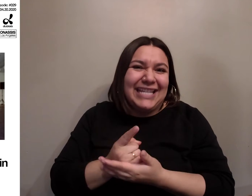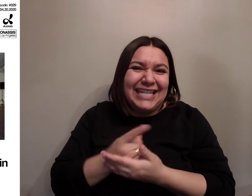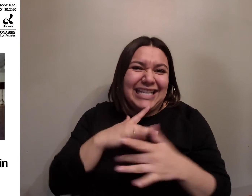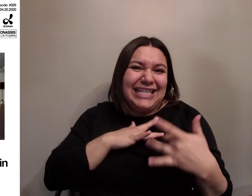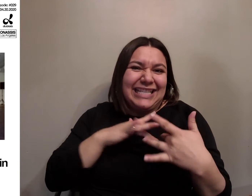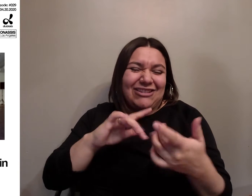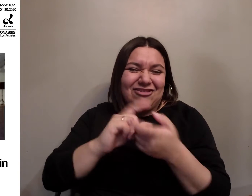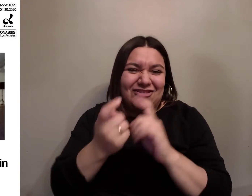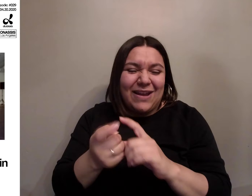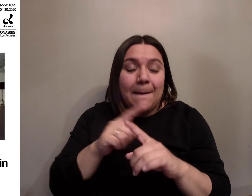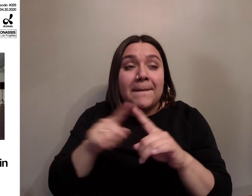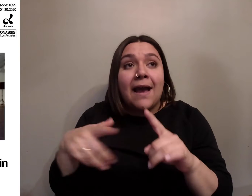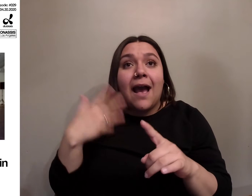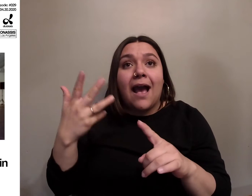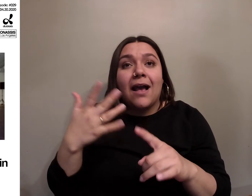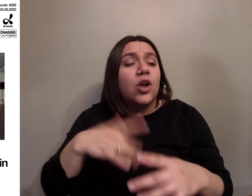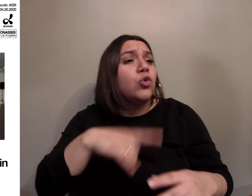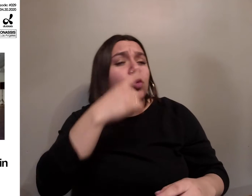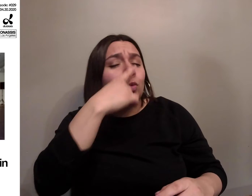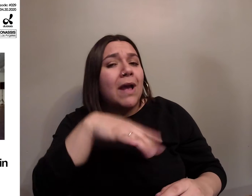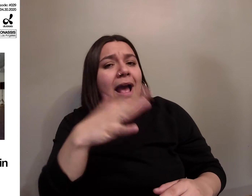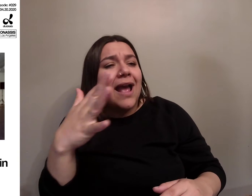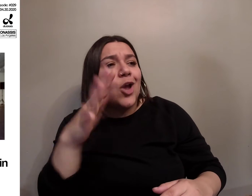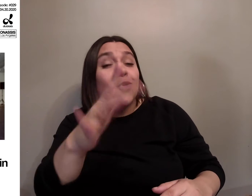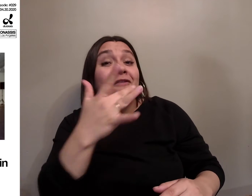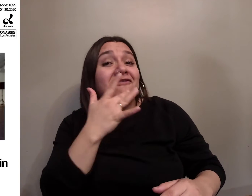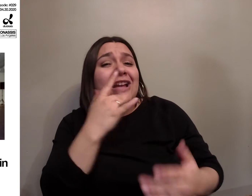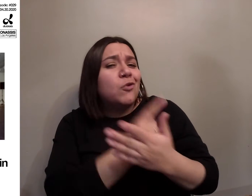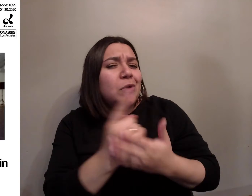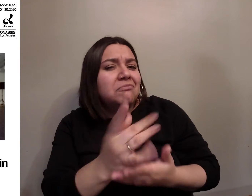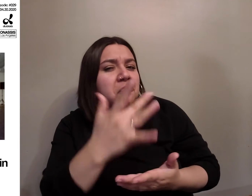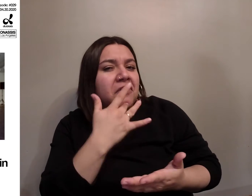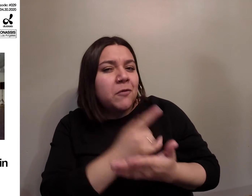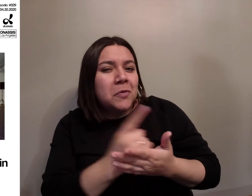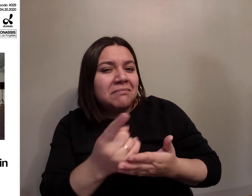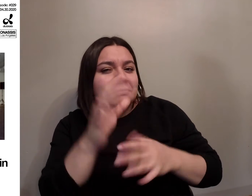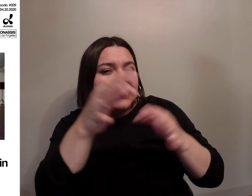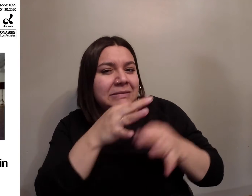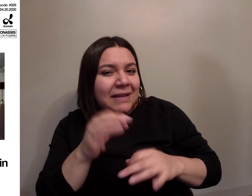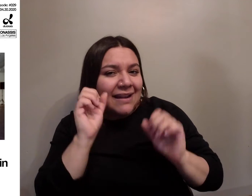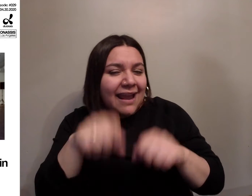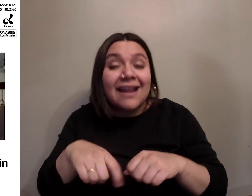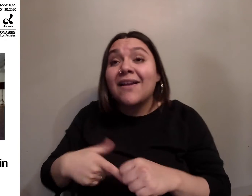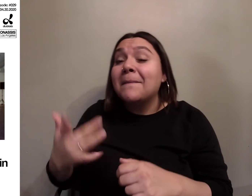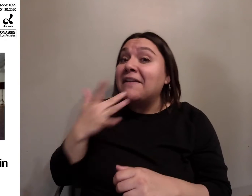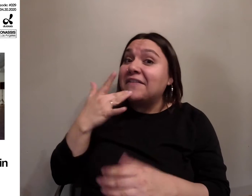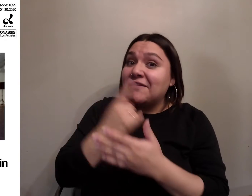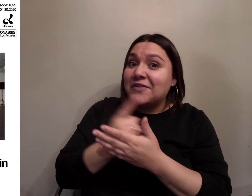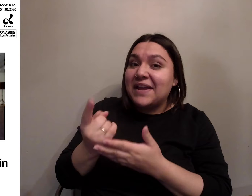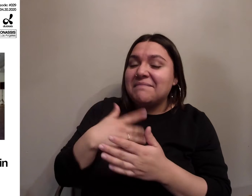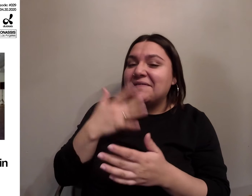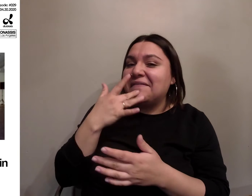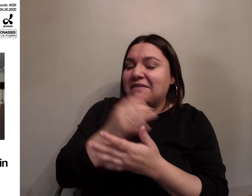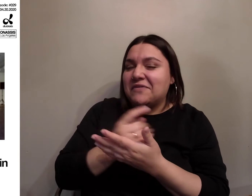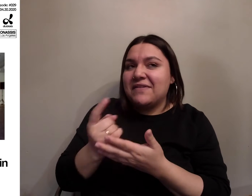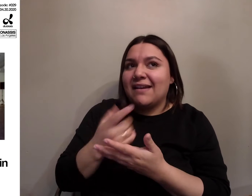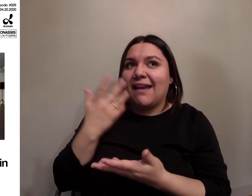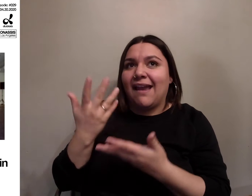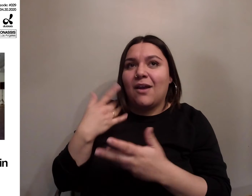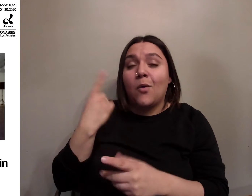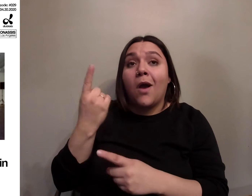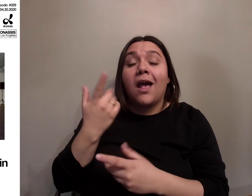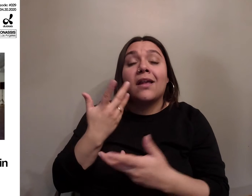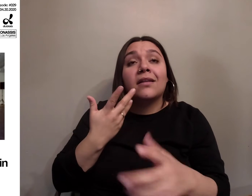week. So we give me your favorite week. My favorite week